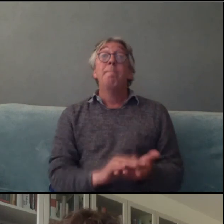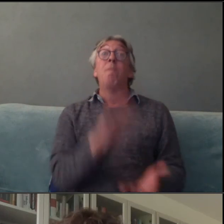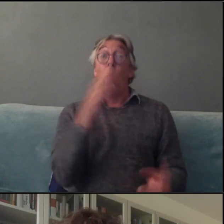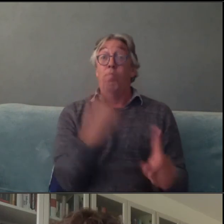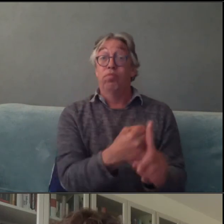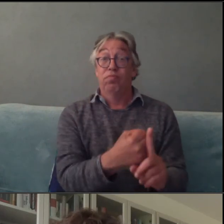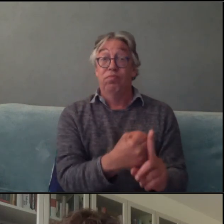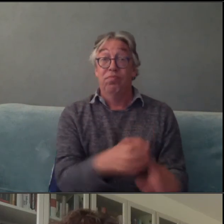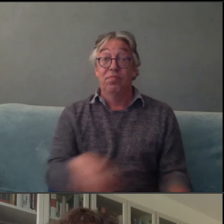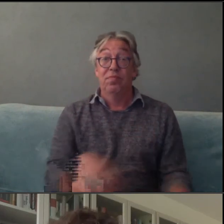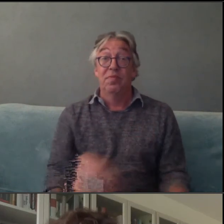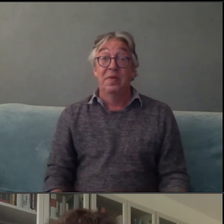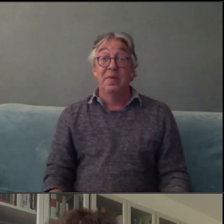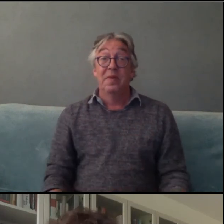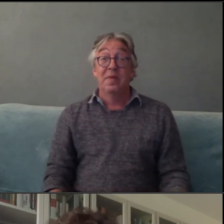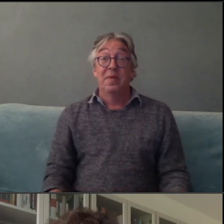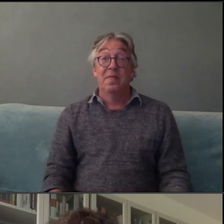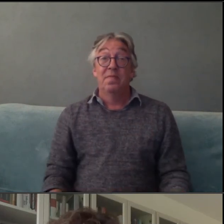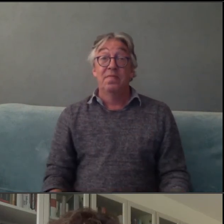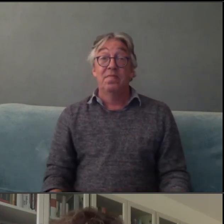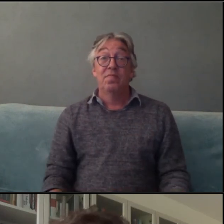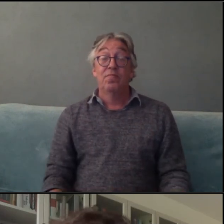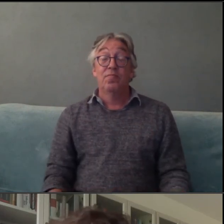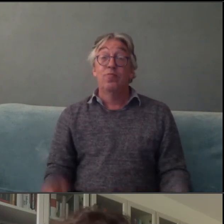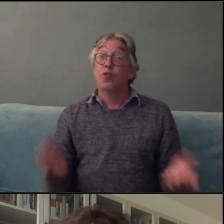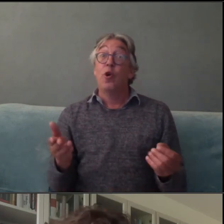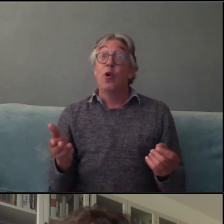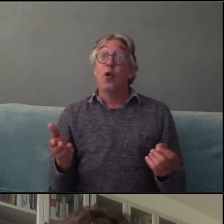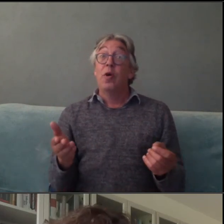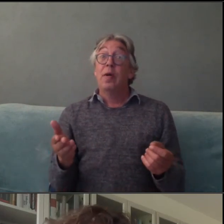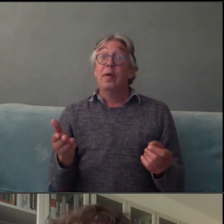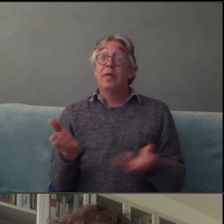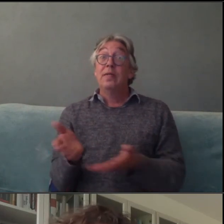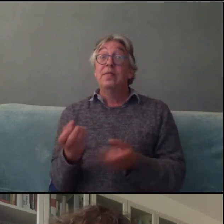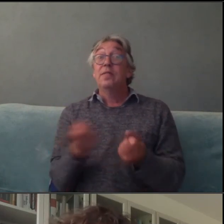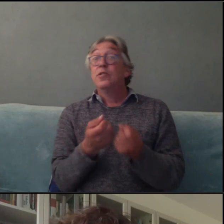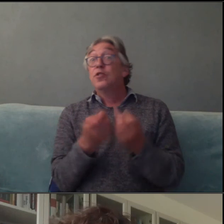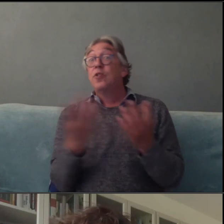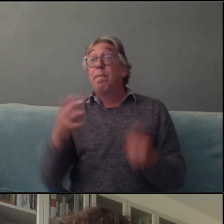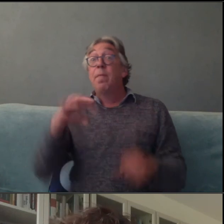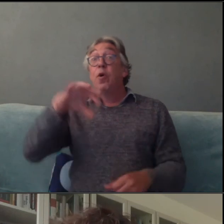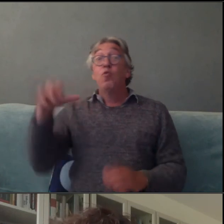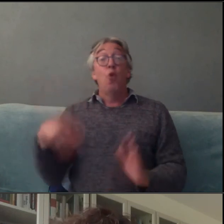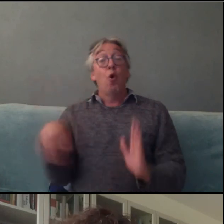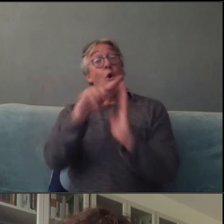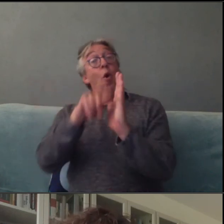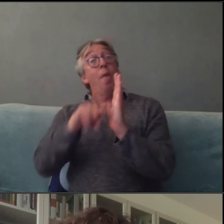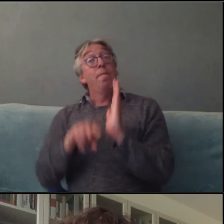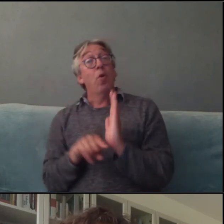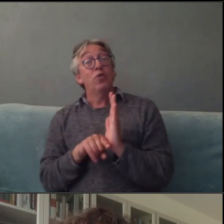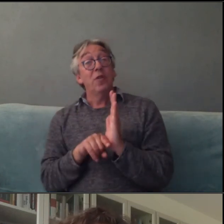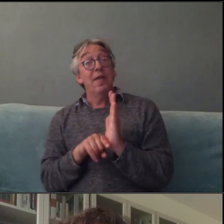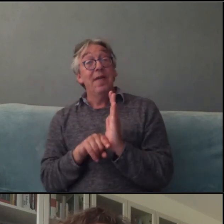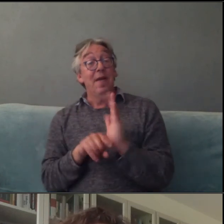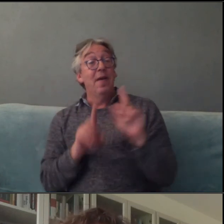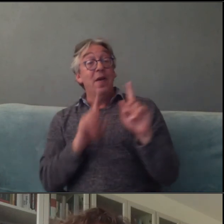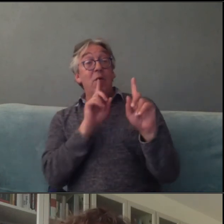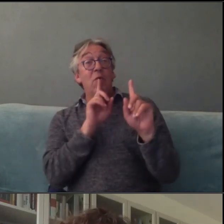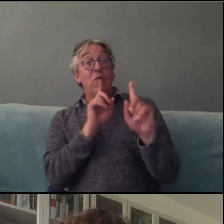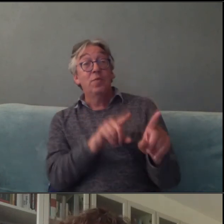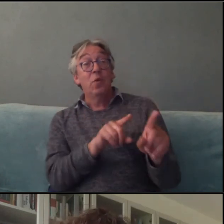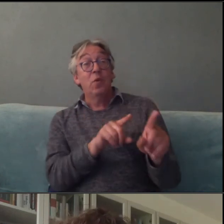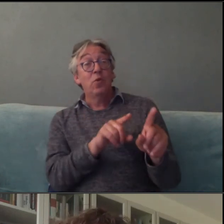bad policy responses for persons with disabilities, including the response on institutionalization, for instance. So we really